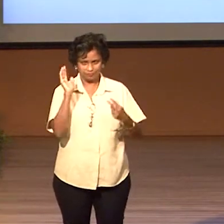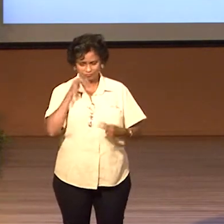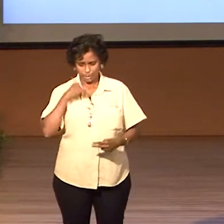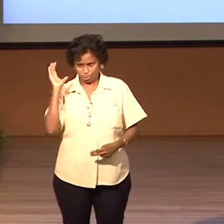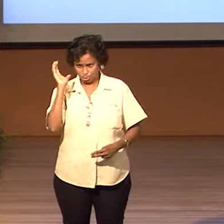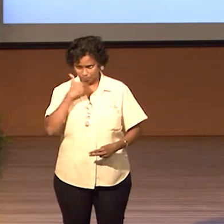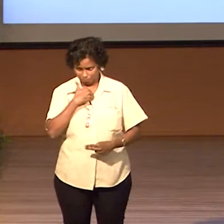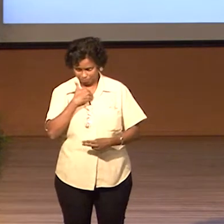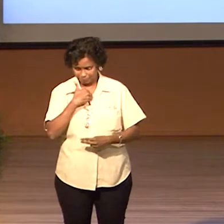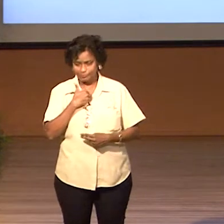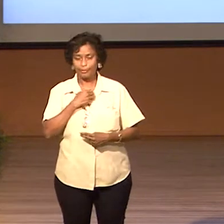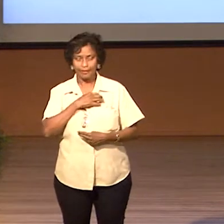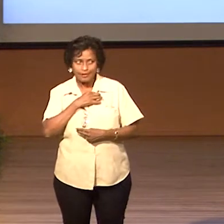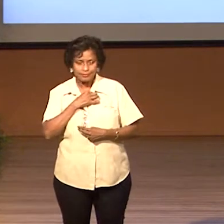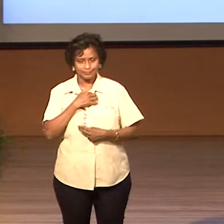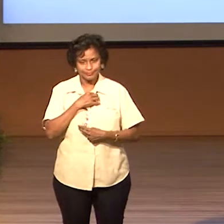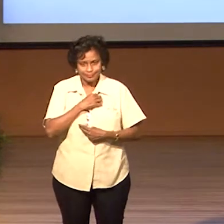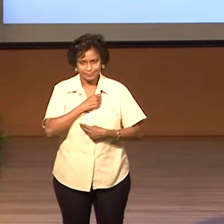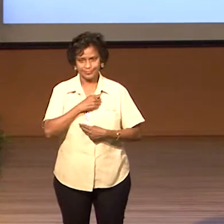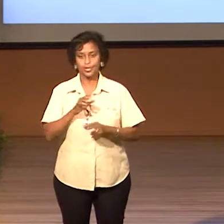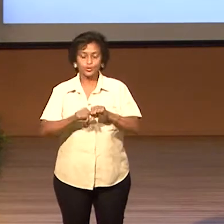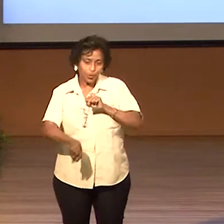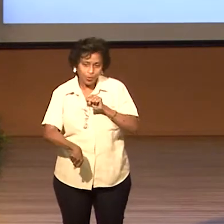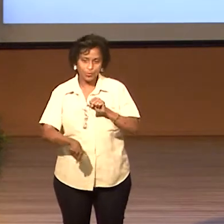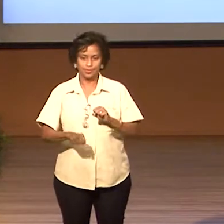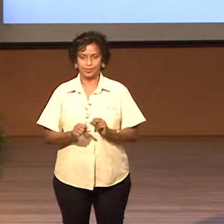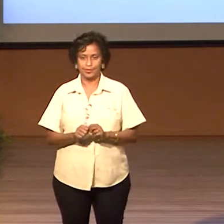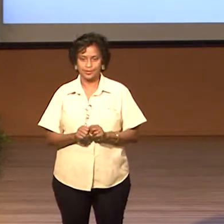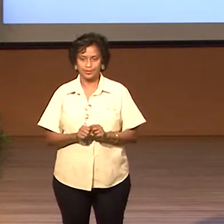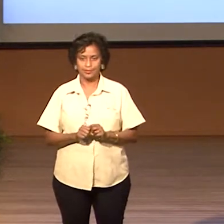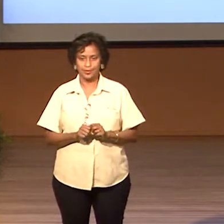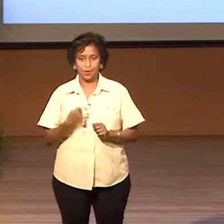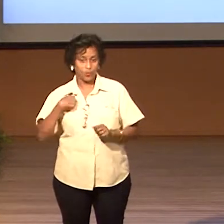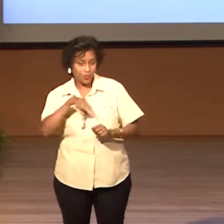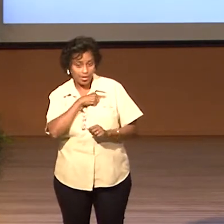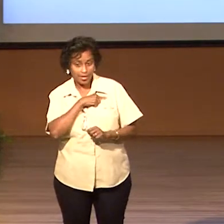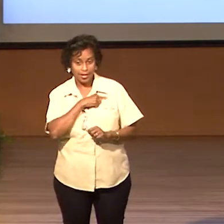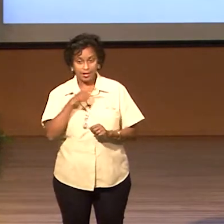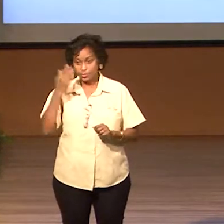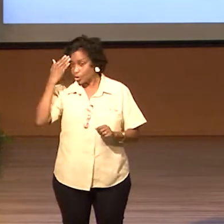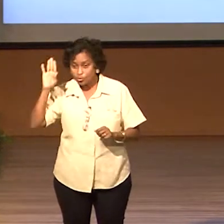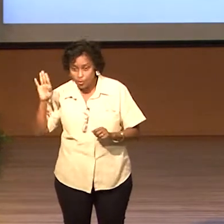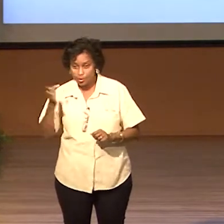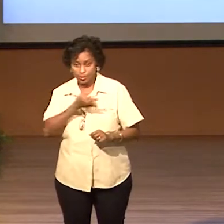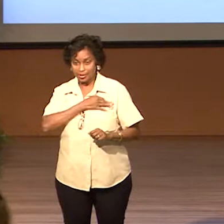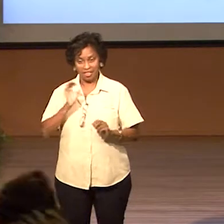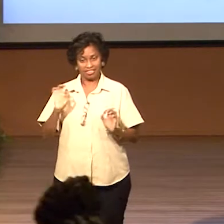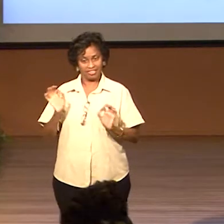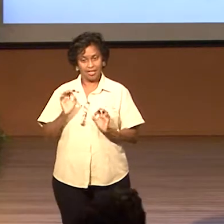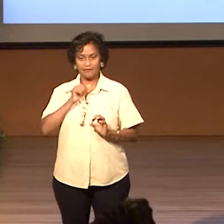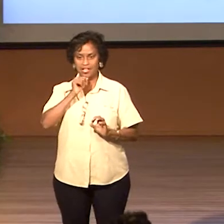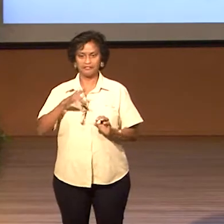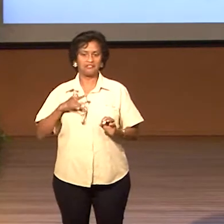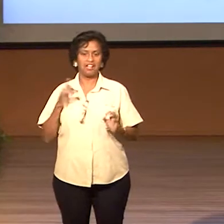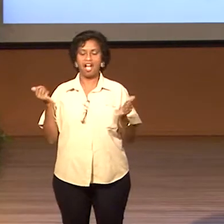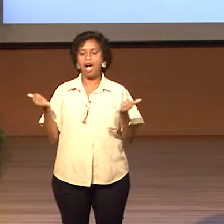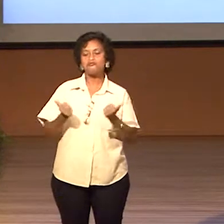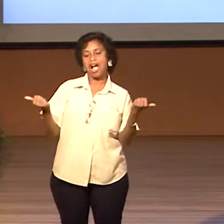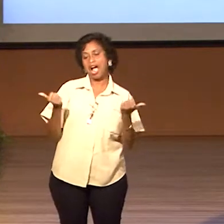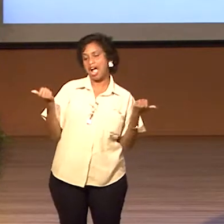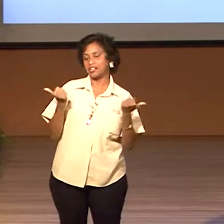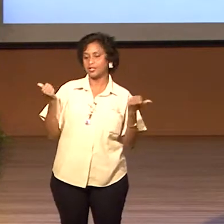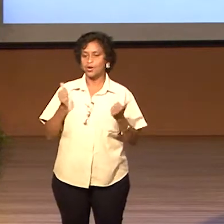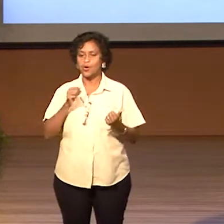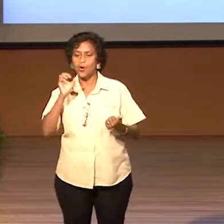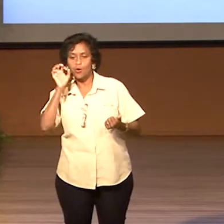So the lack of awareness pre the hole in the shirt didn't affect the fact that there was a hole there. But once